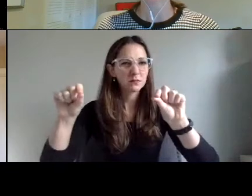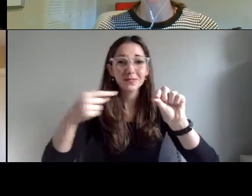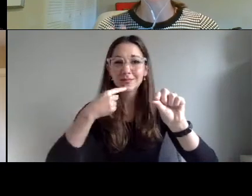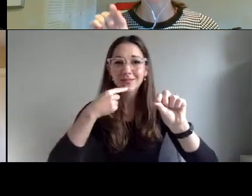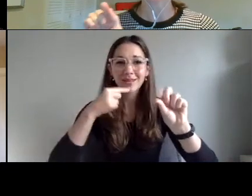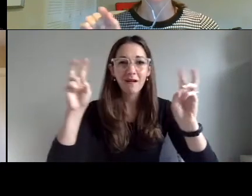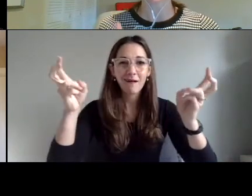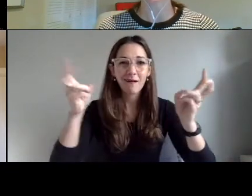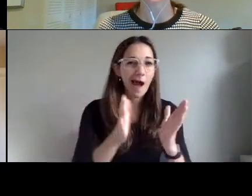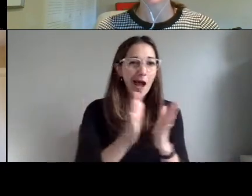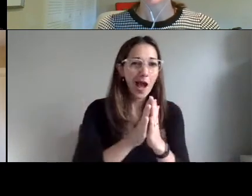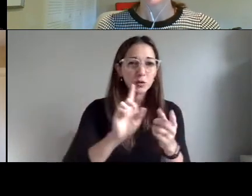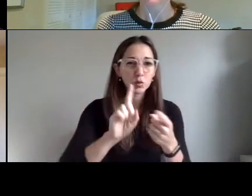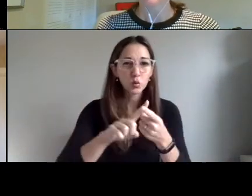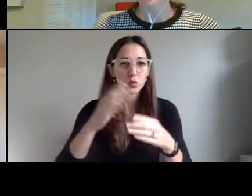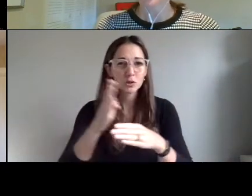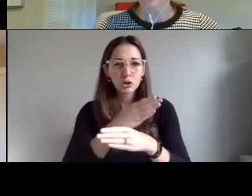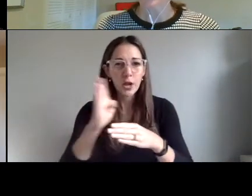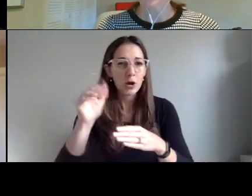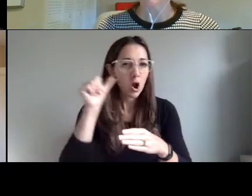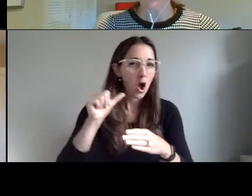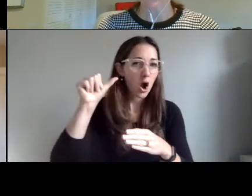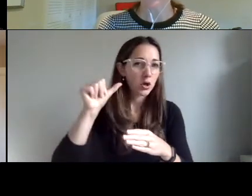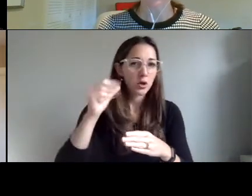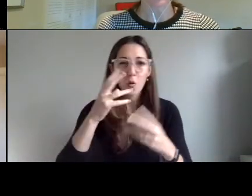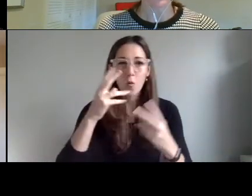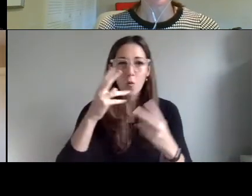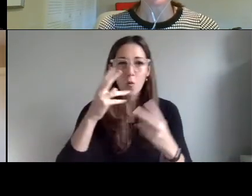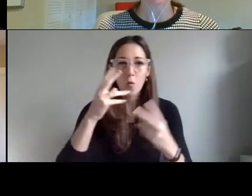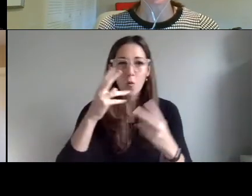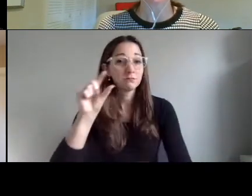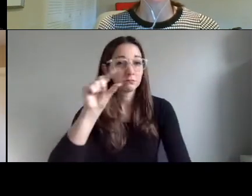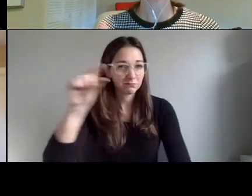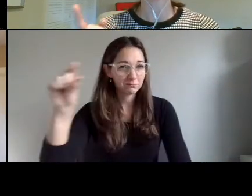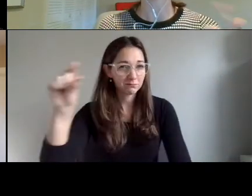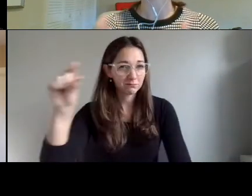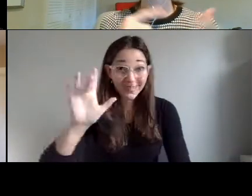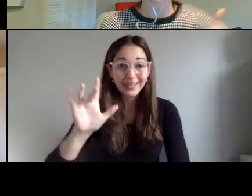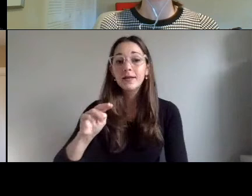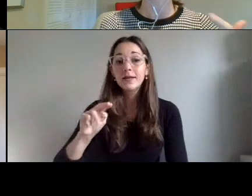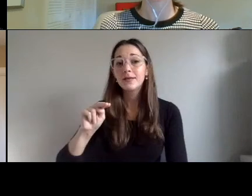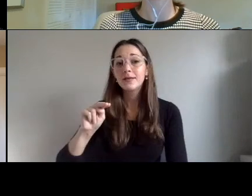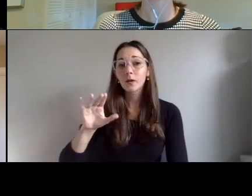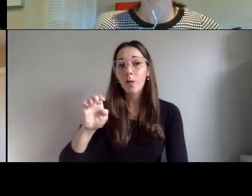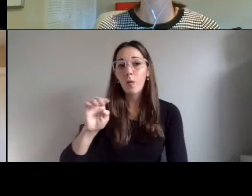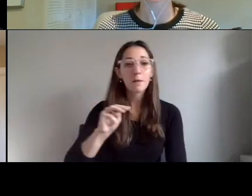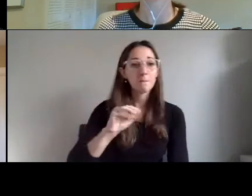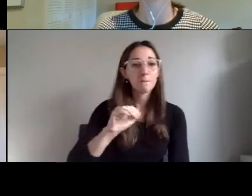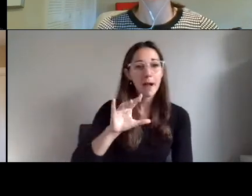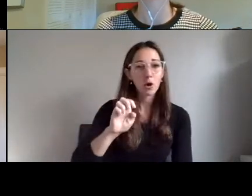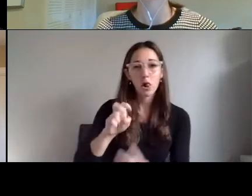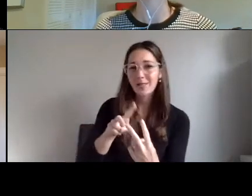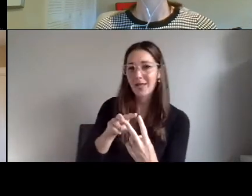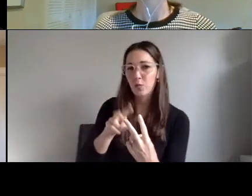And if you click on that button, Nicole or Michael will be able to put you in one by one so that you can ask your